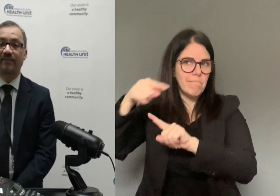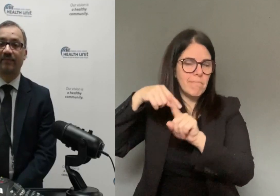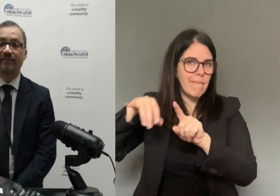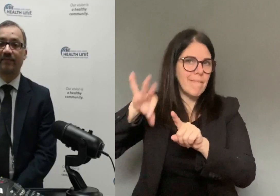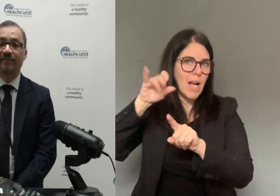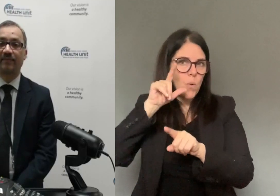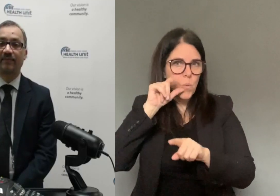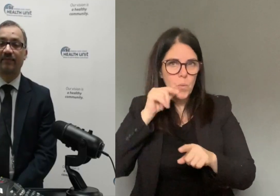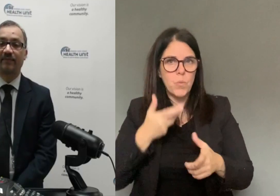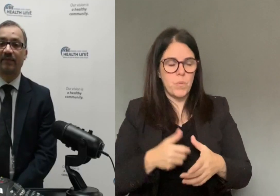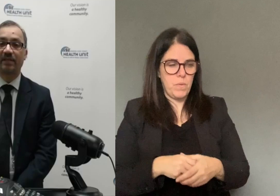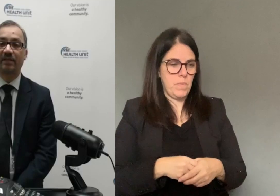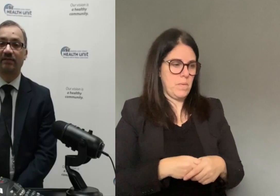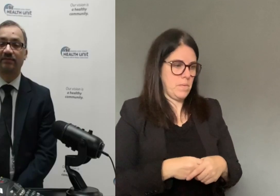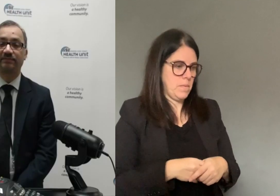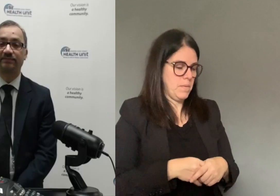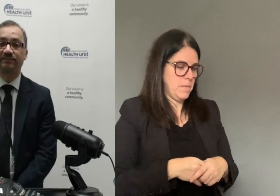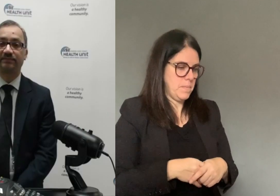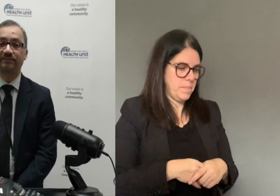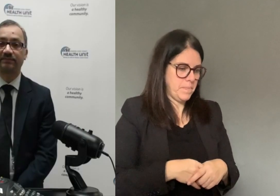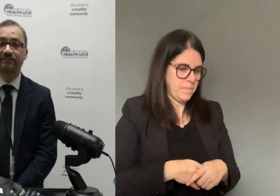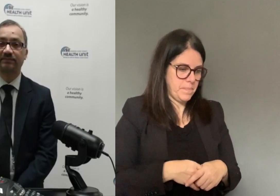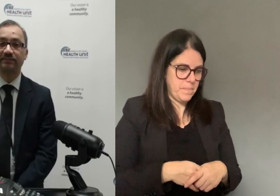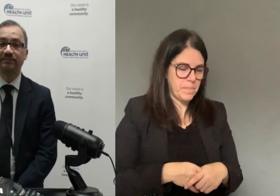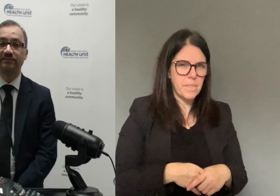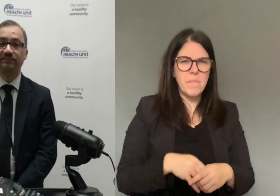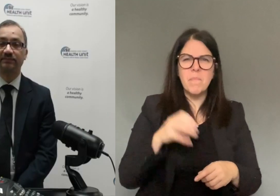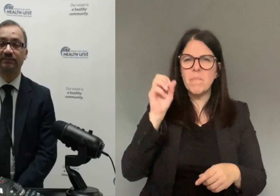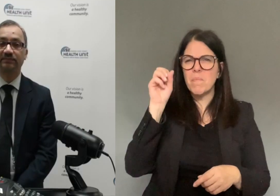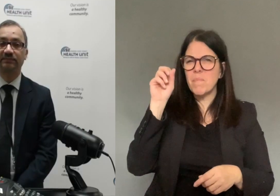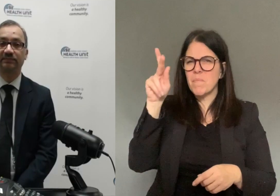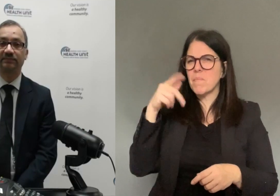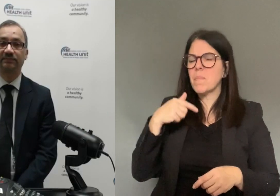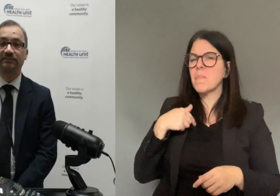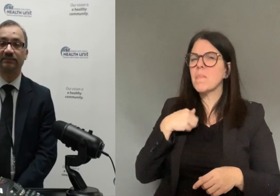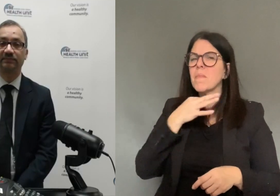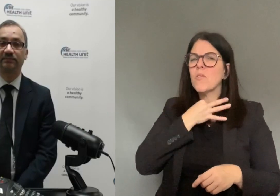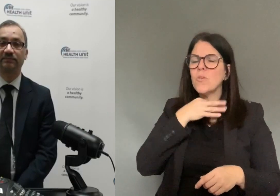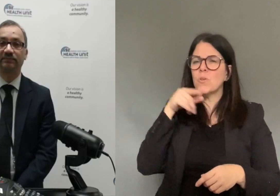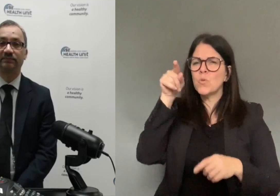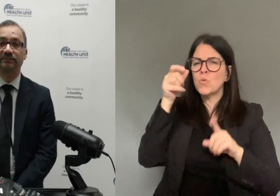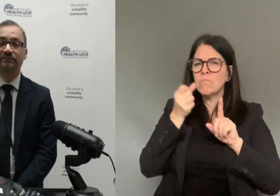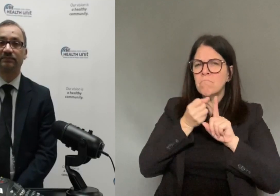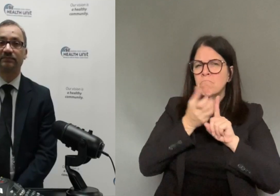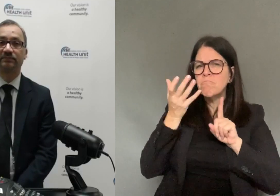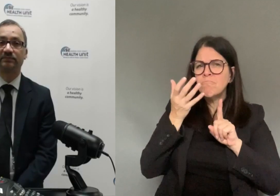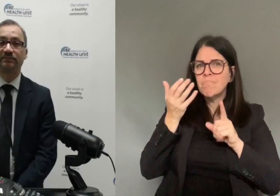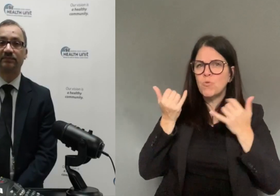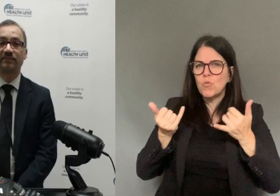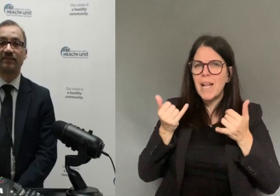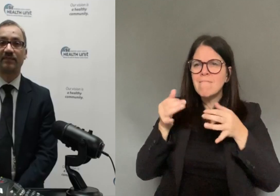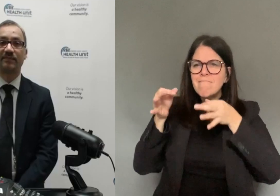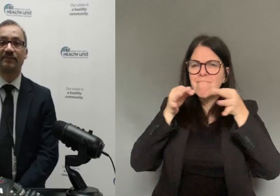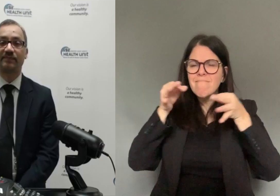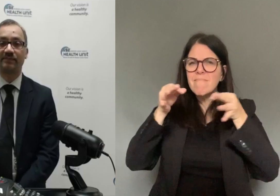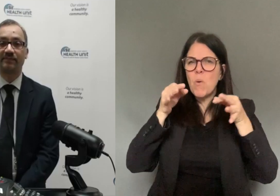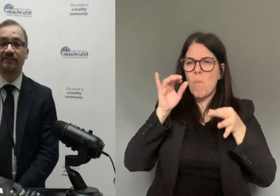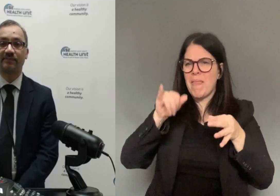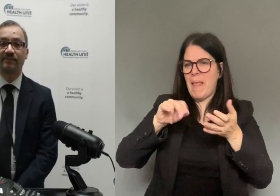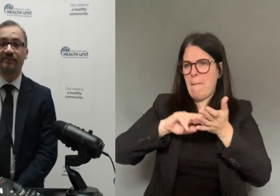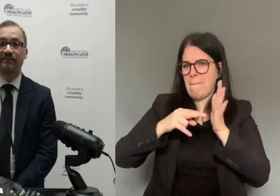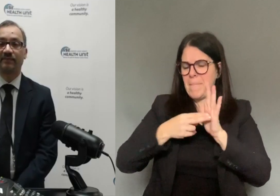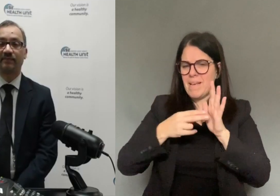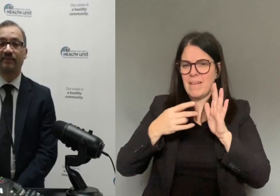Okay, and then in terms of giving us all the information about contact tracing today, did you get the sense that members in the community really